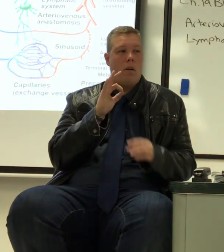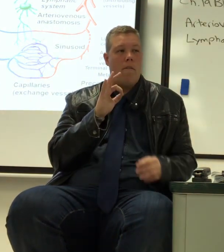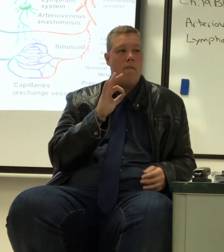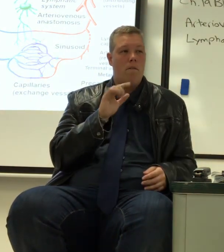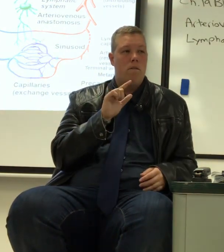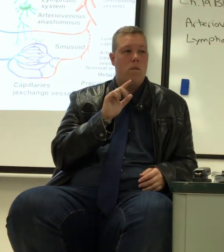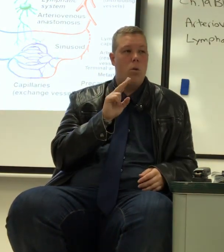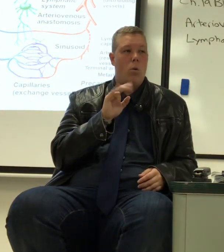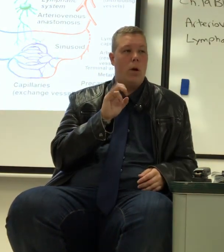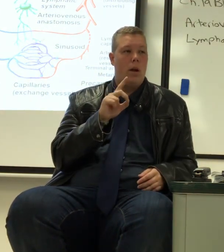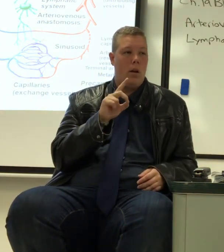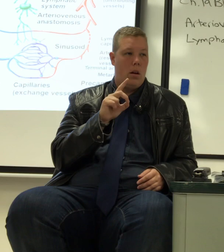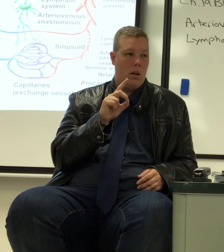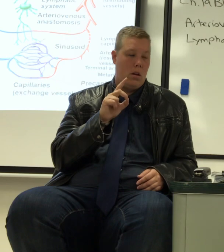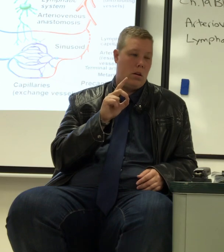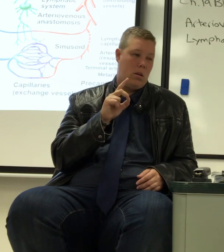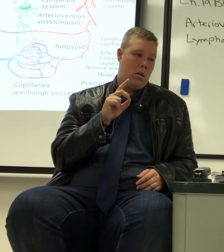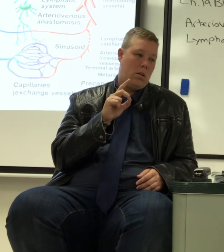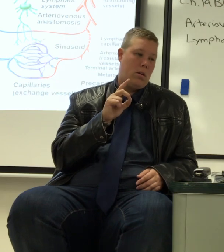the excess fluids